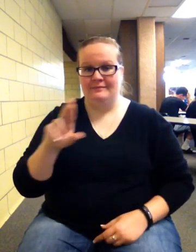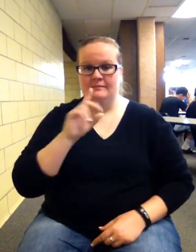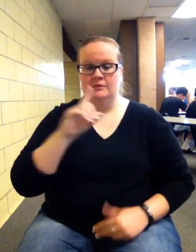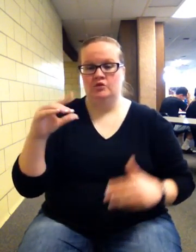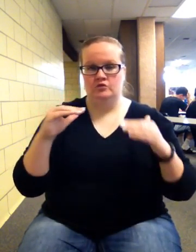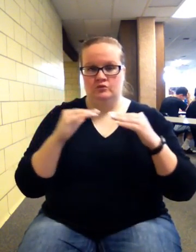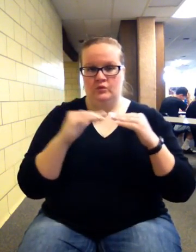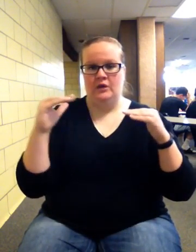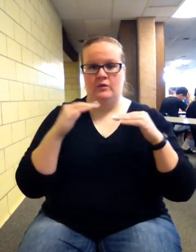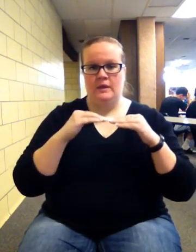required rate of return,